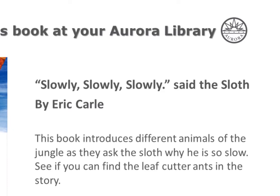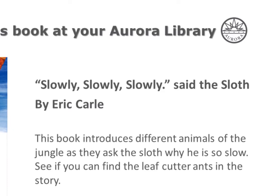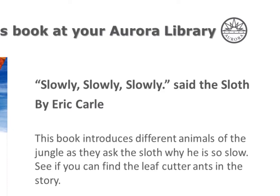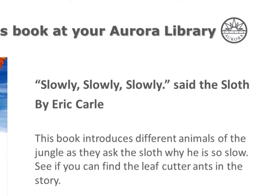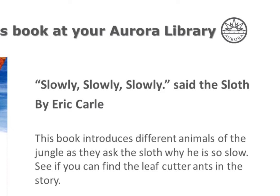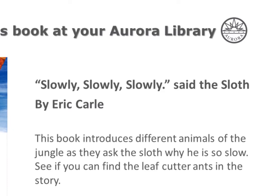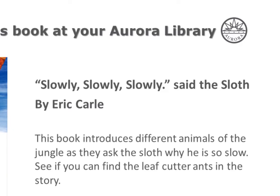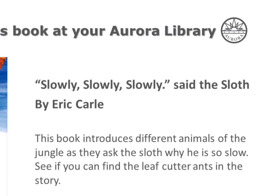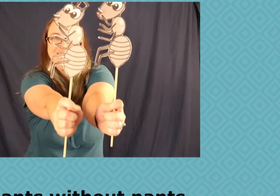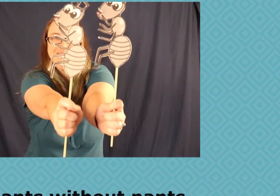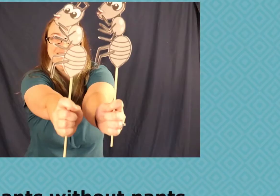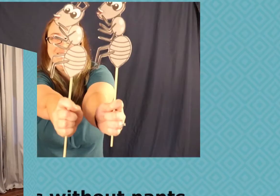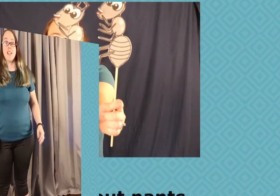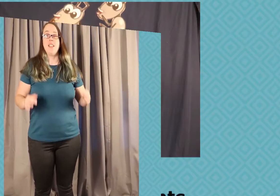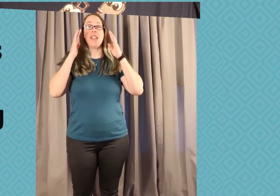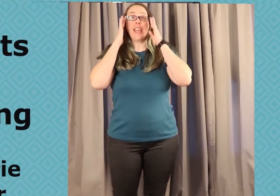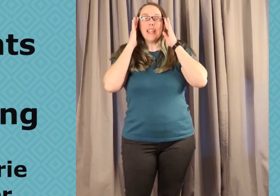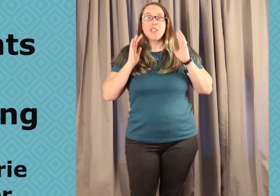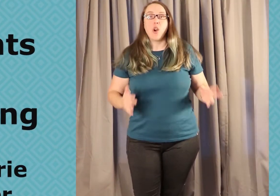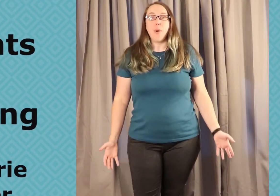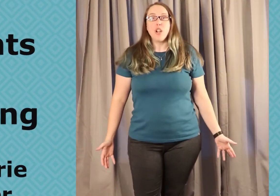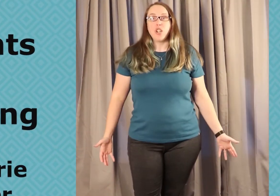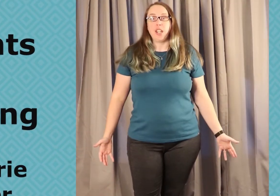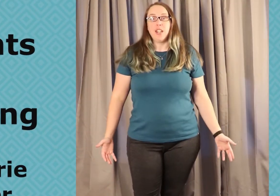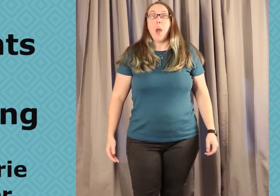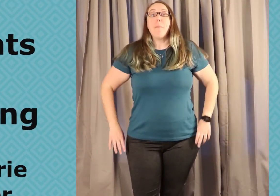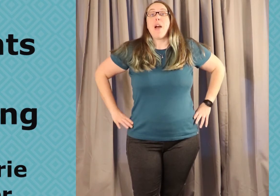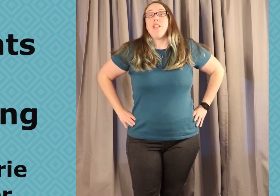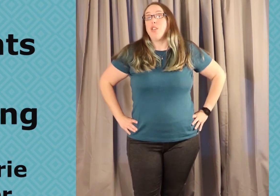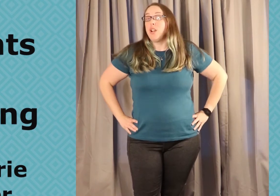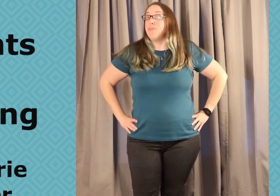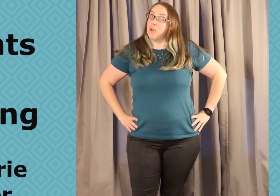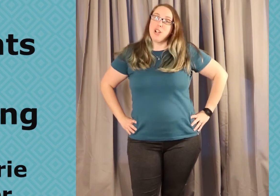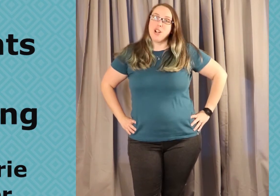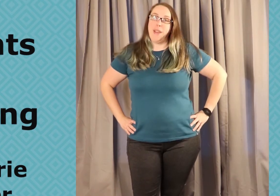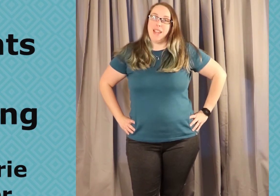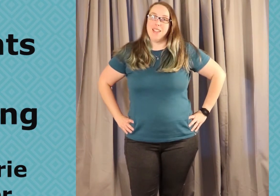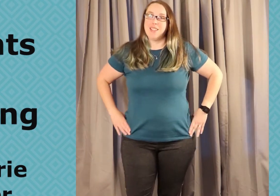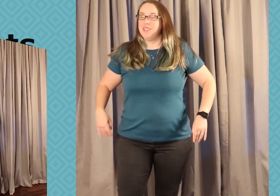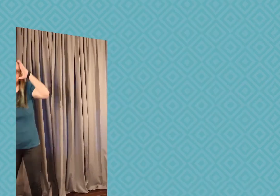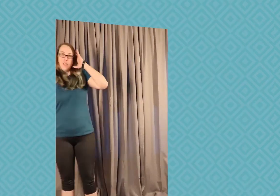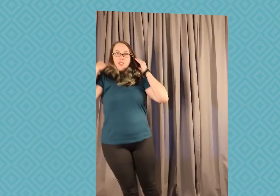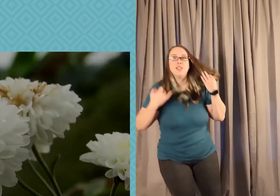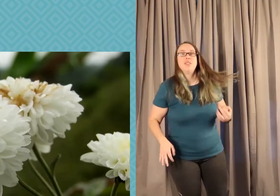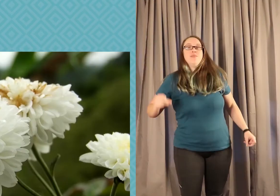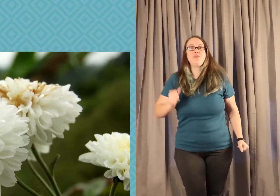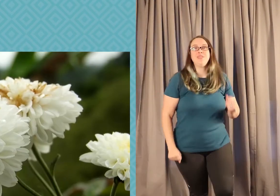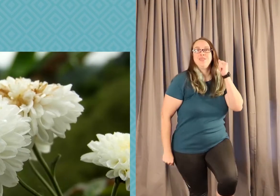this book out and reading it. This is The Ants Go Marching by the Lori Berkner Band.